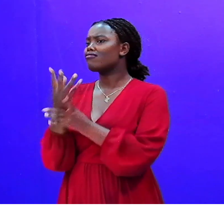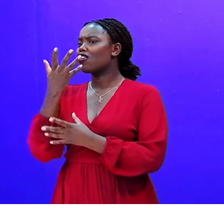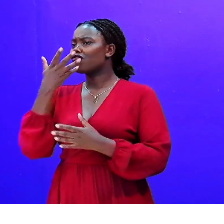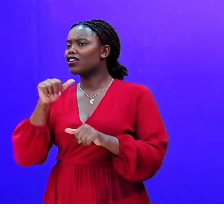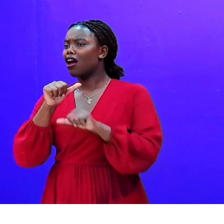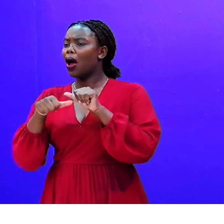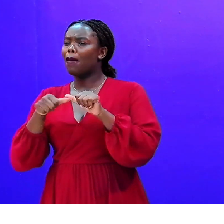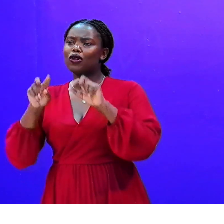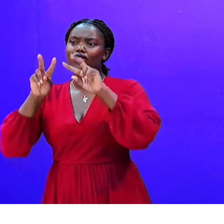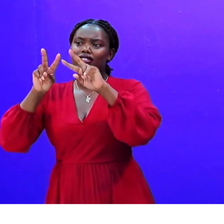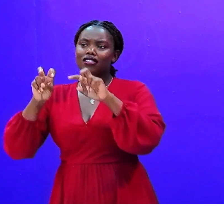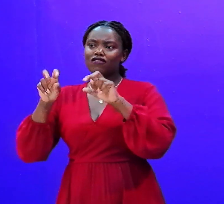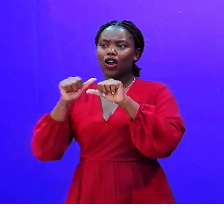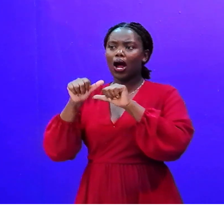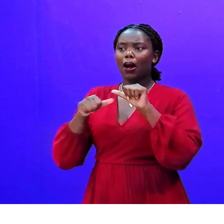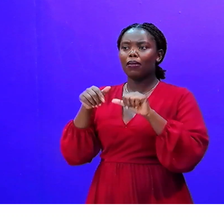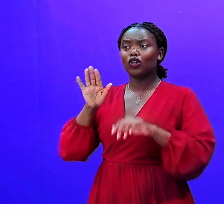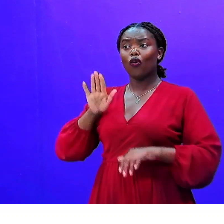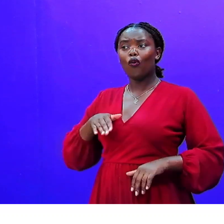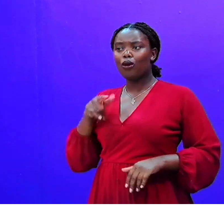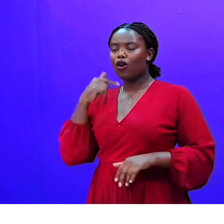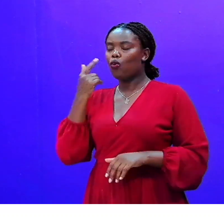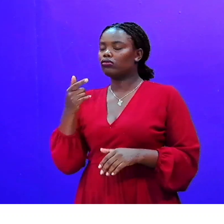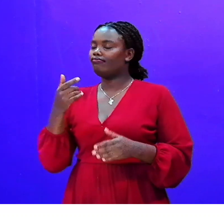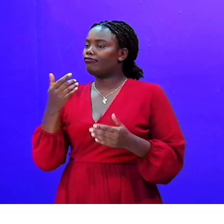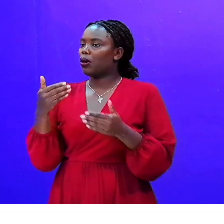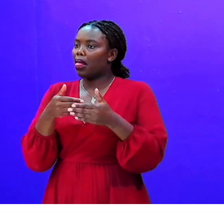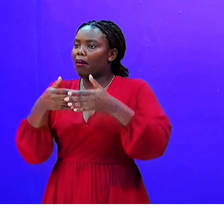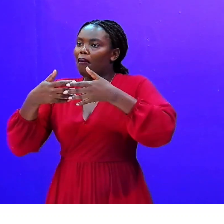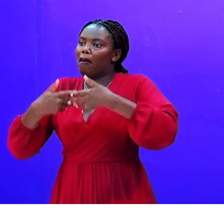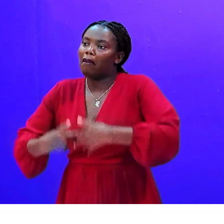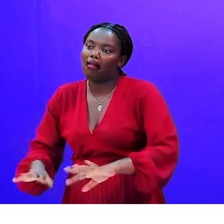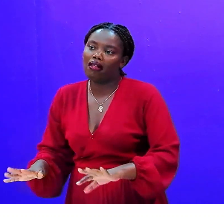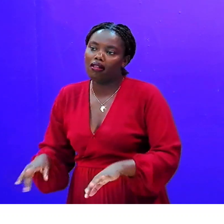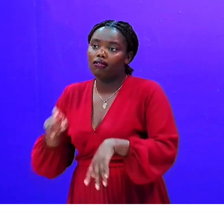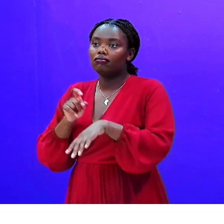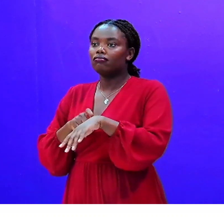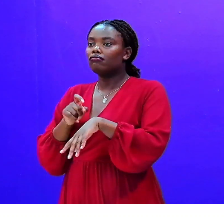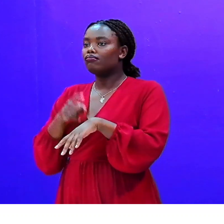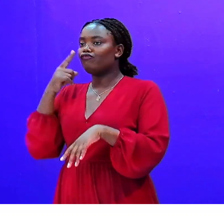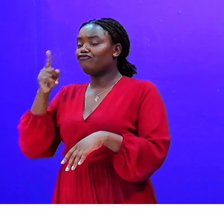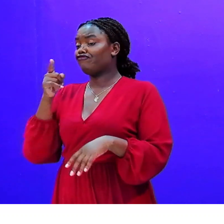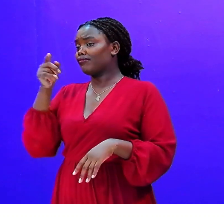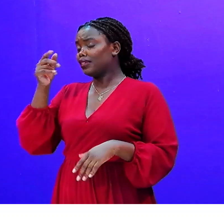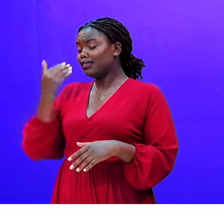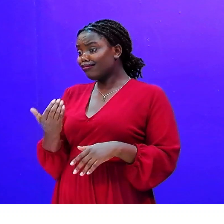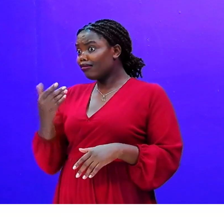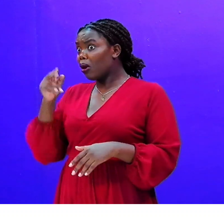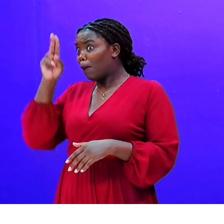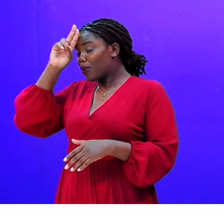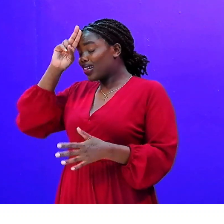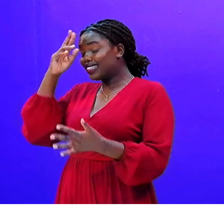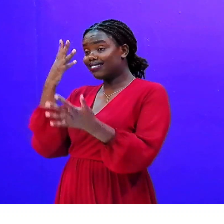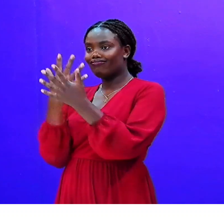IPOA has launched investigation after a woman miscarried her unborn child in police custody